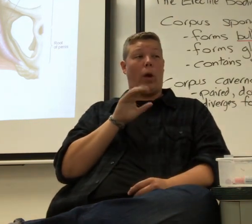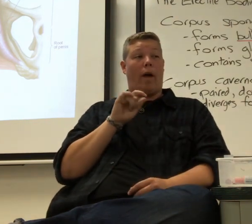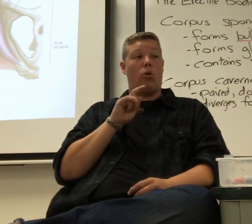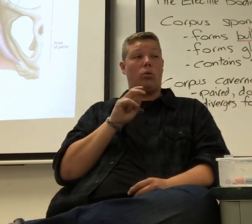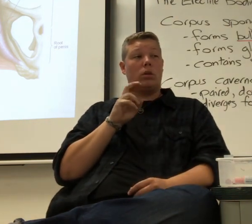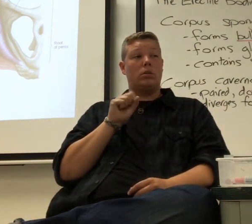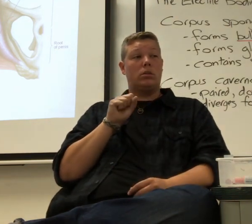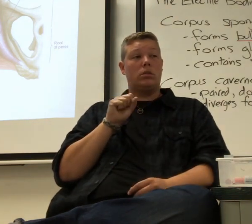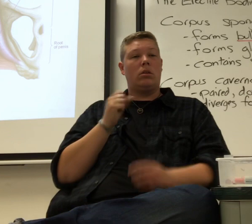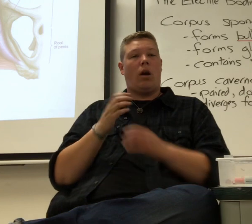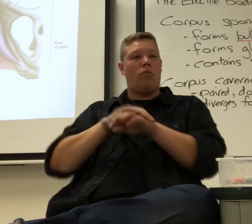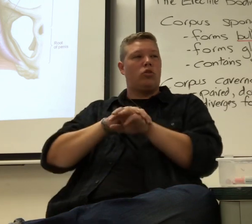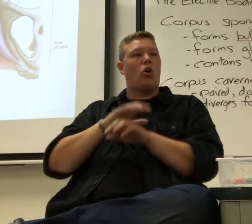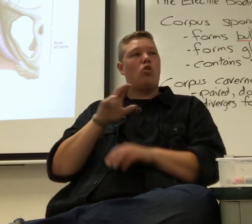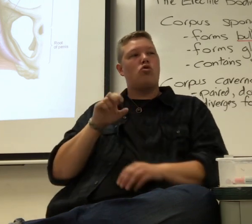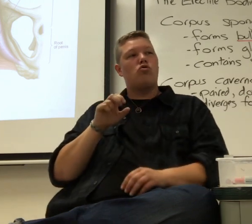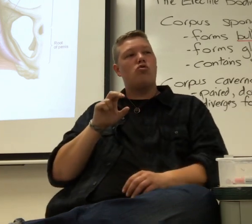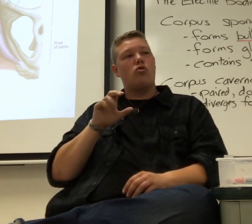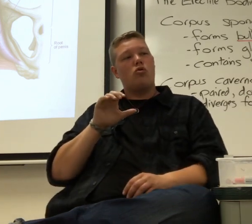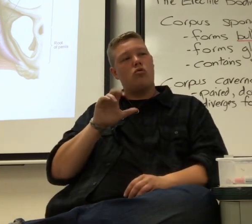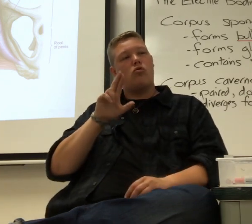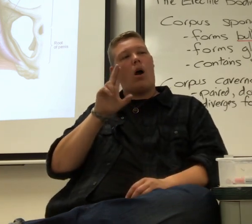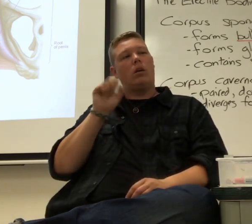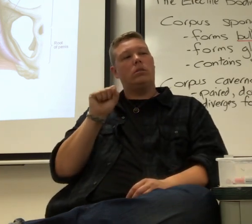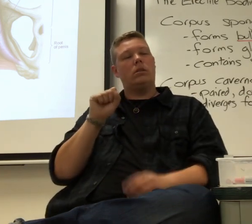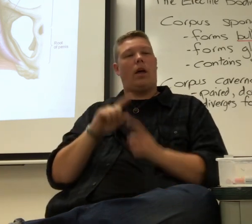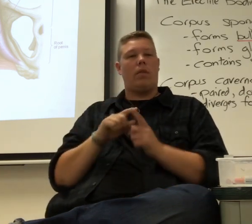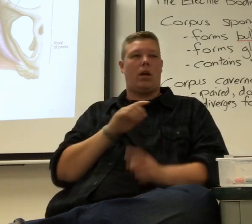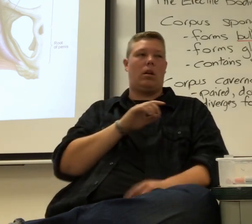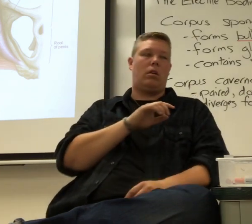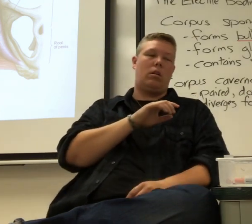spongiosus covers the bulb. I'll show that to you on the picture.